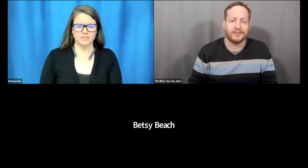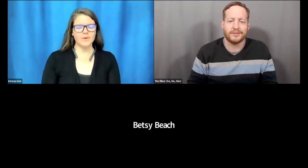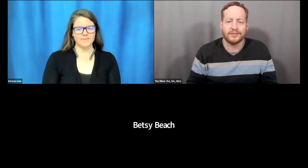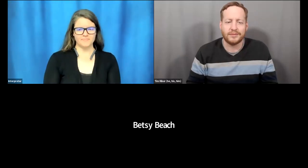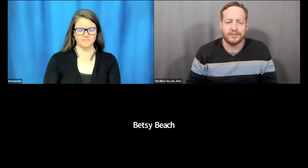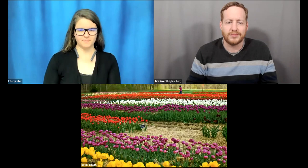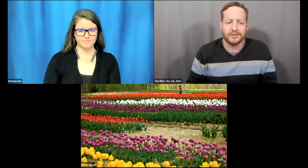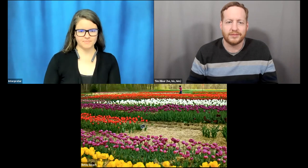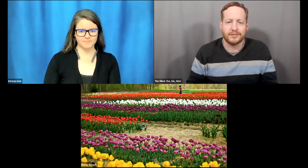Okay.